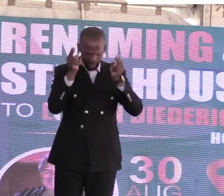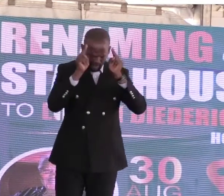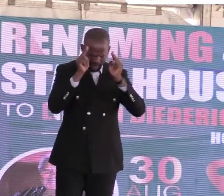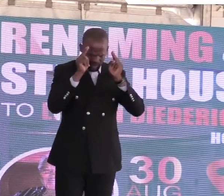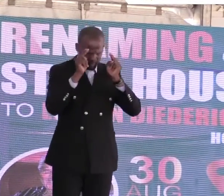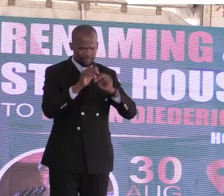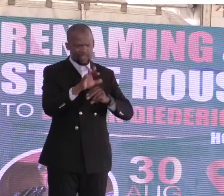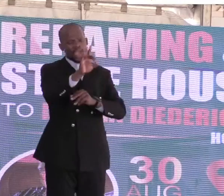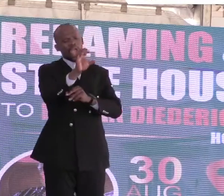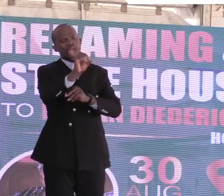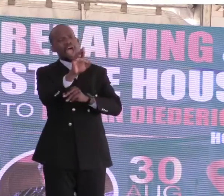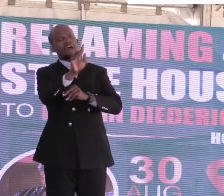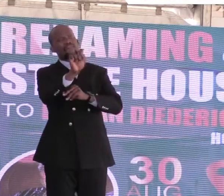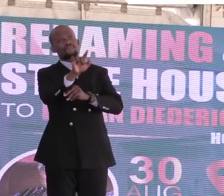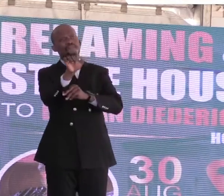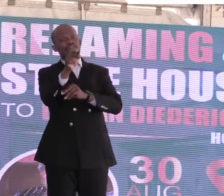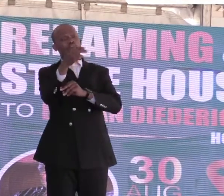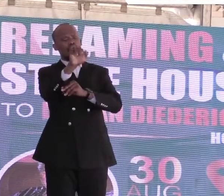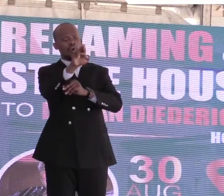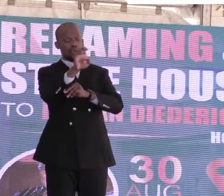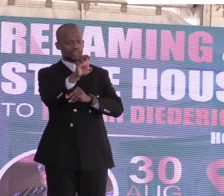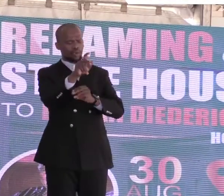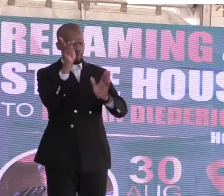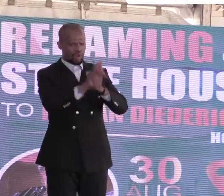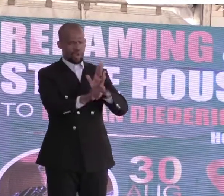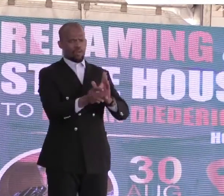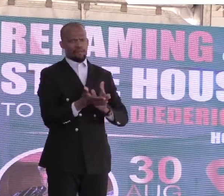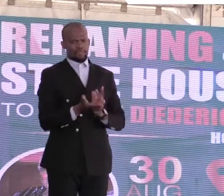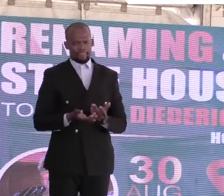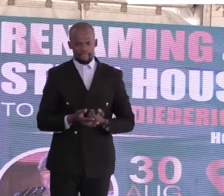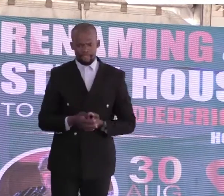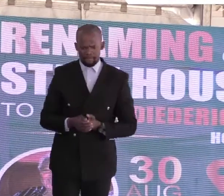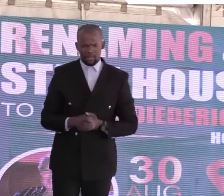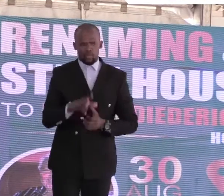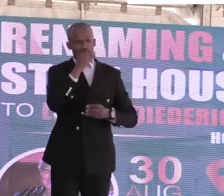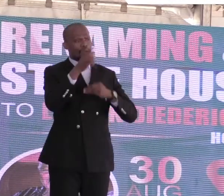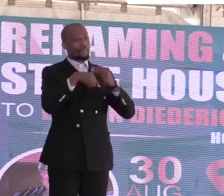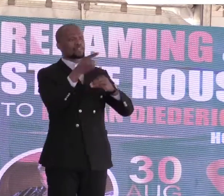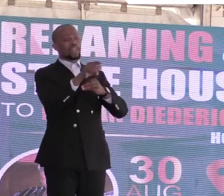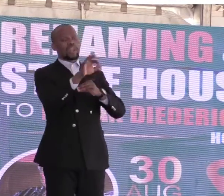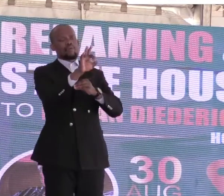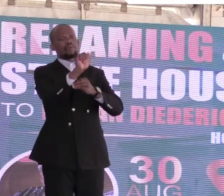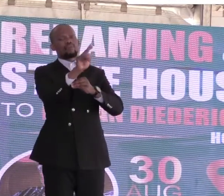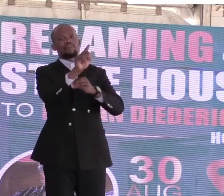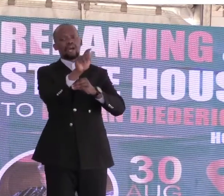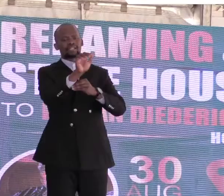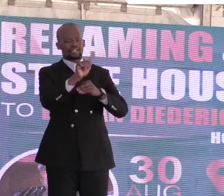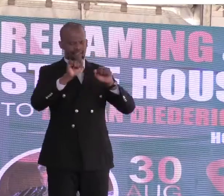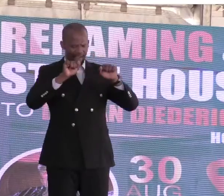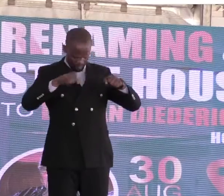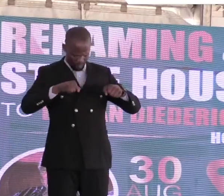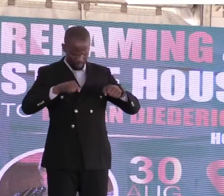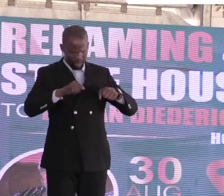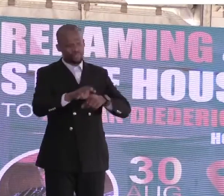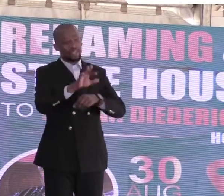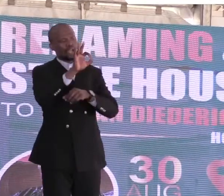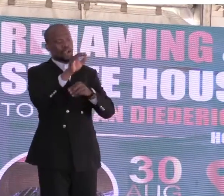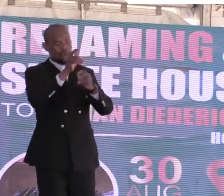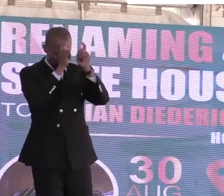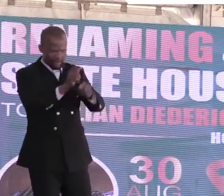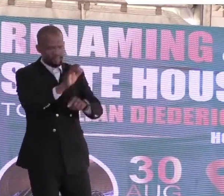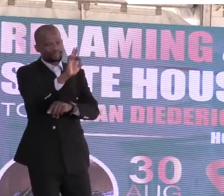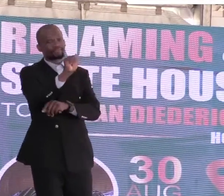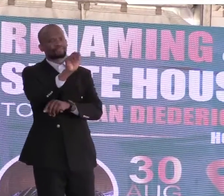where Women's Caucus spoke about here earlier, Honorable Fanta. Diavuma, Honorable Fanta, that we